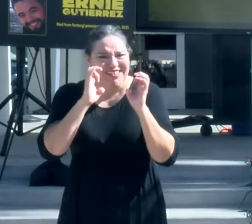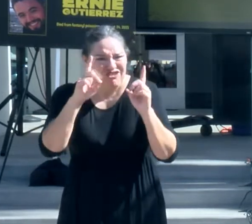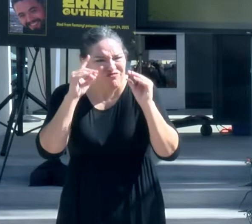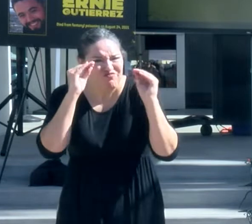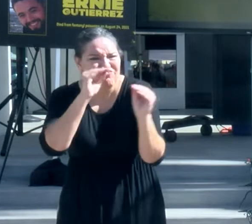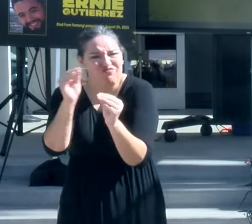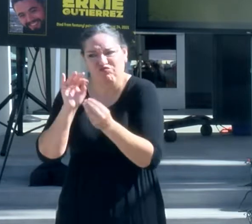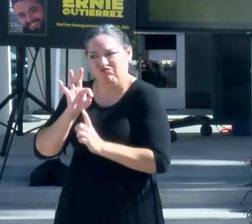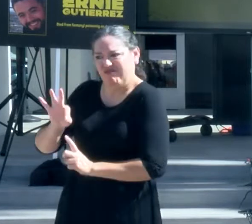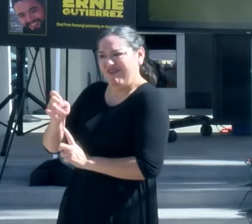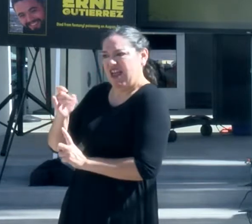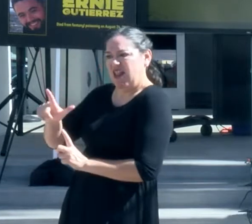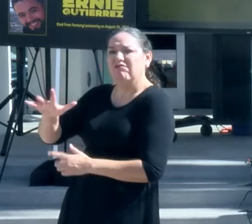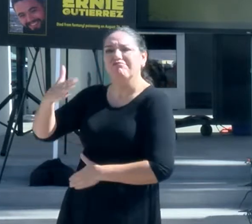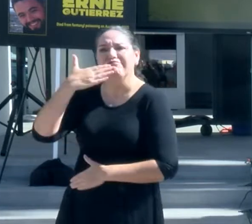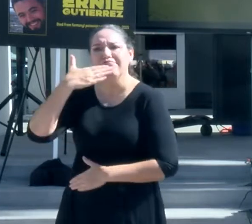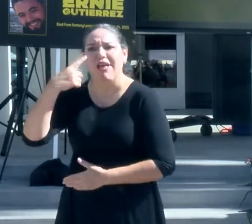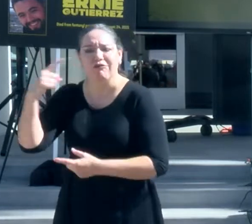fentanyl. Thank you for coming.